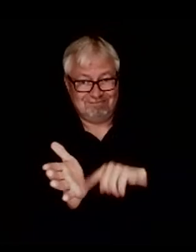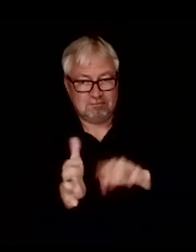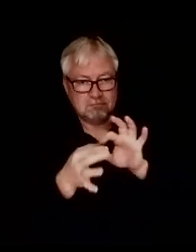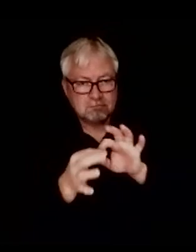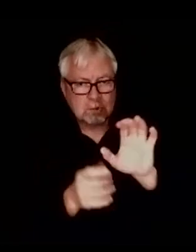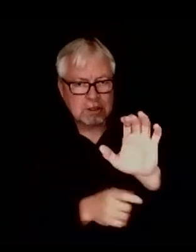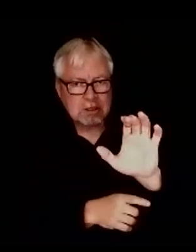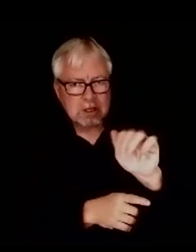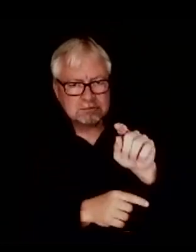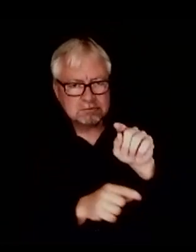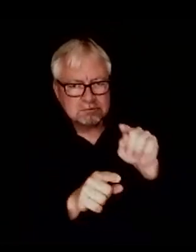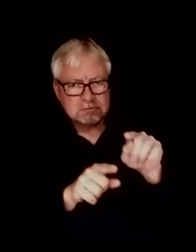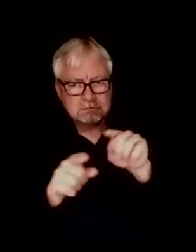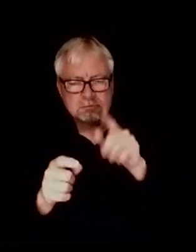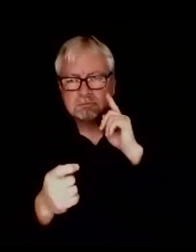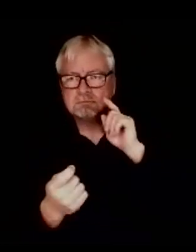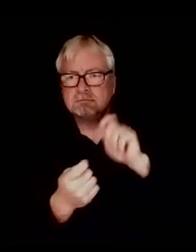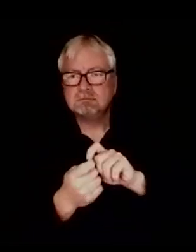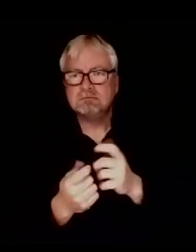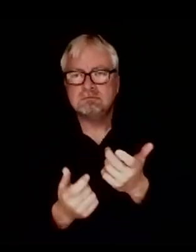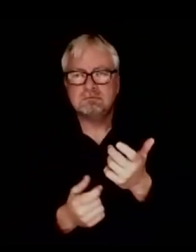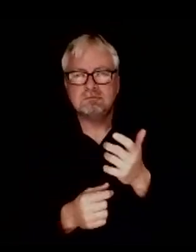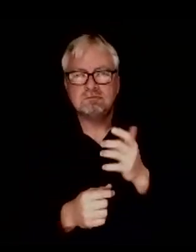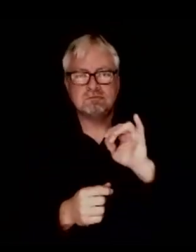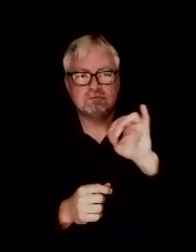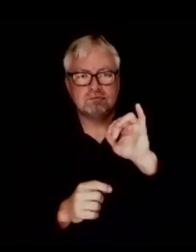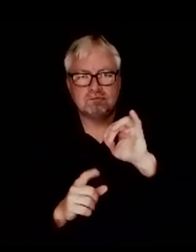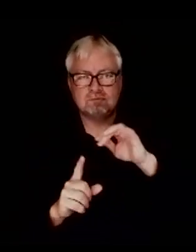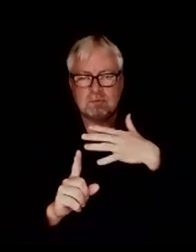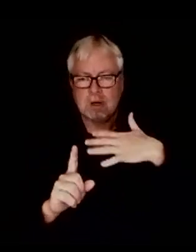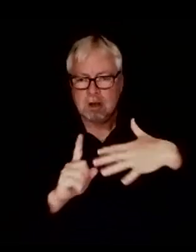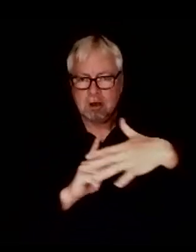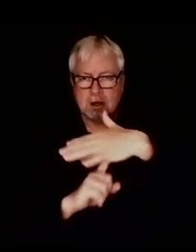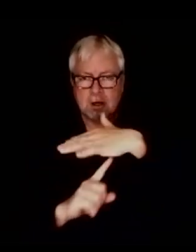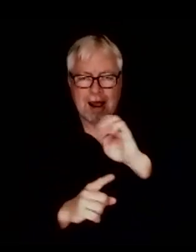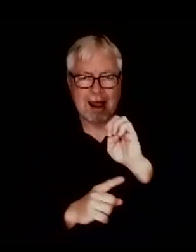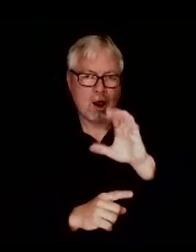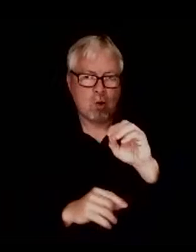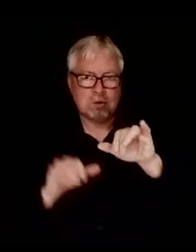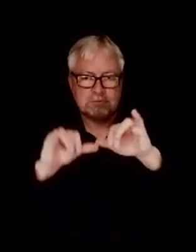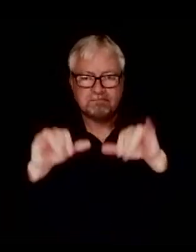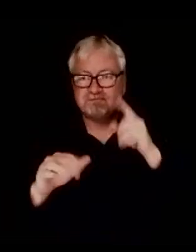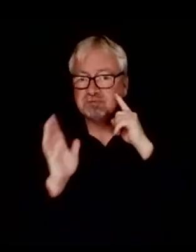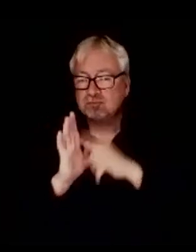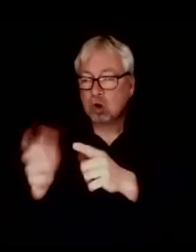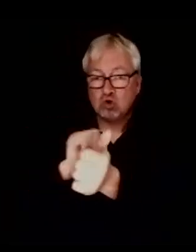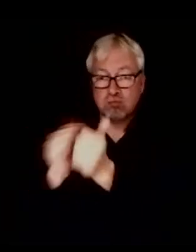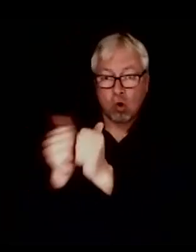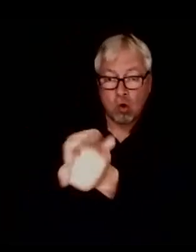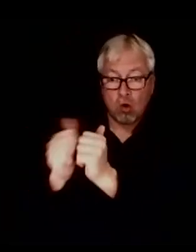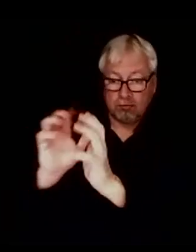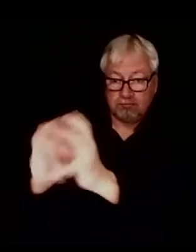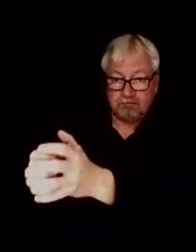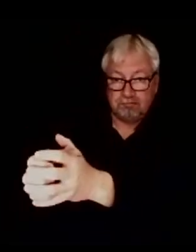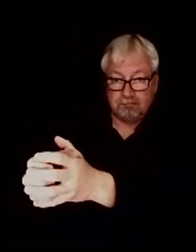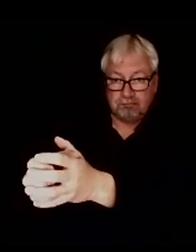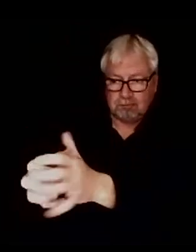sports ecosystem, contribute to cases across the community. And I think